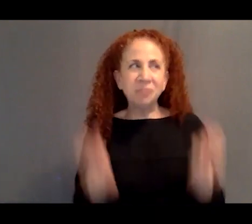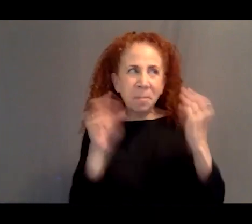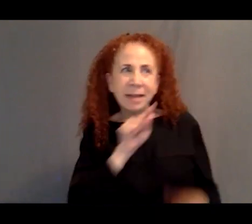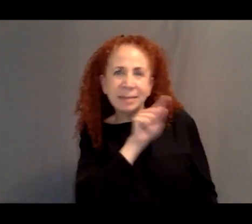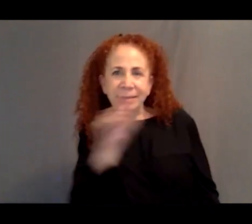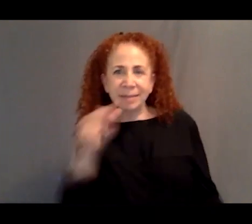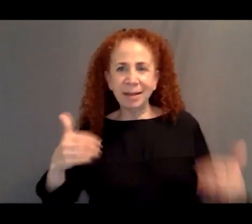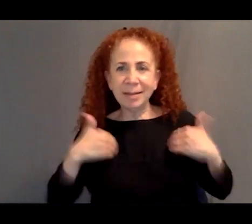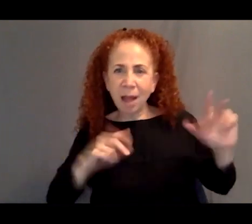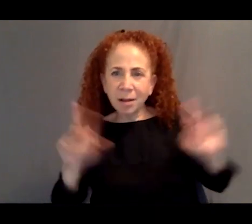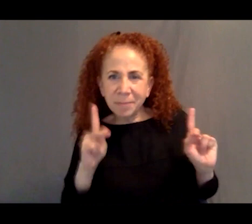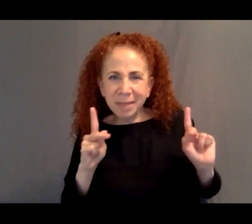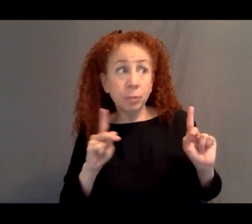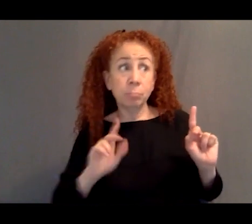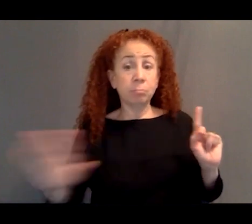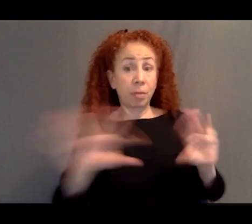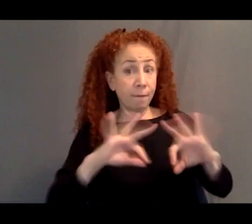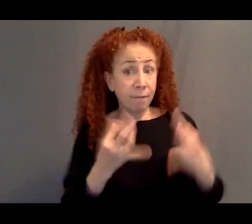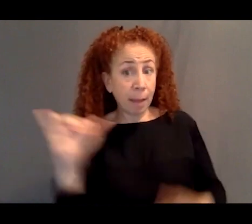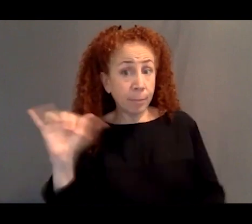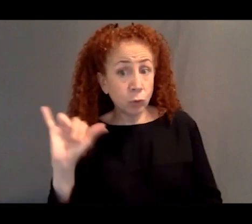these young people and their families,